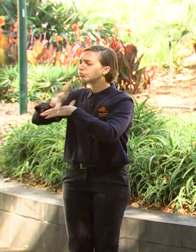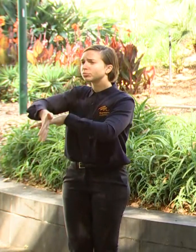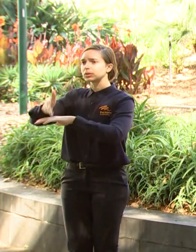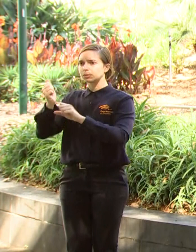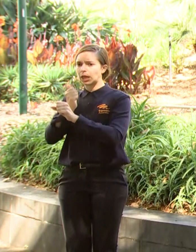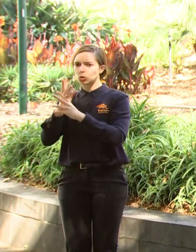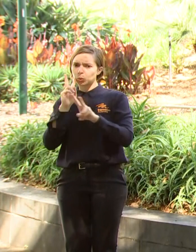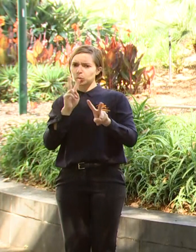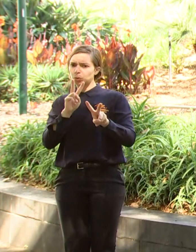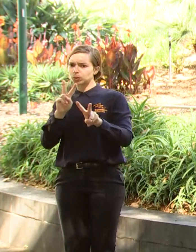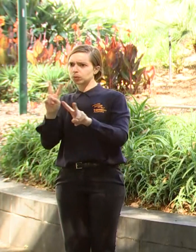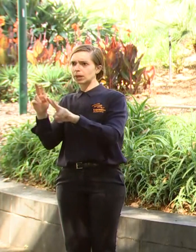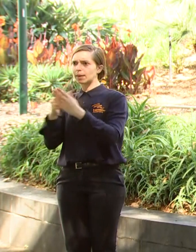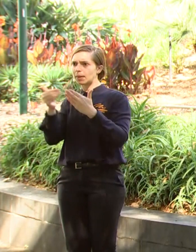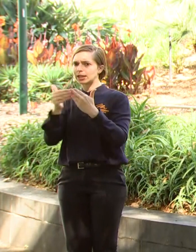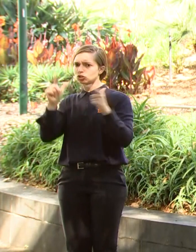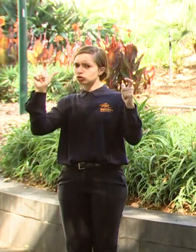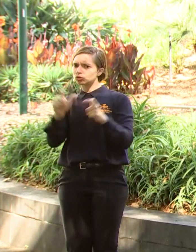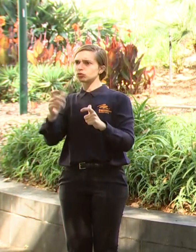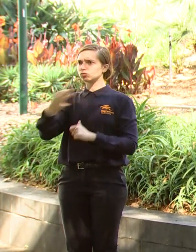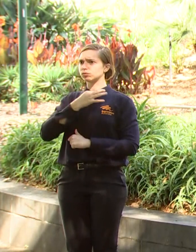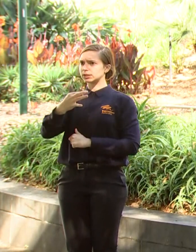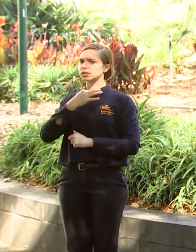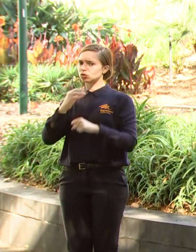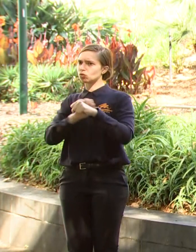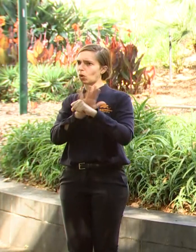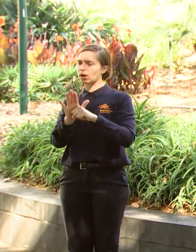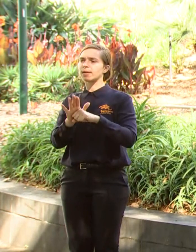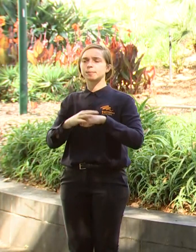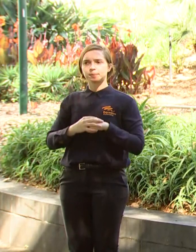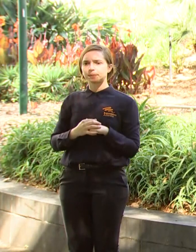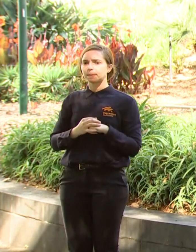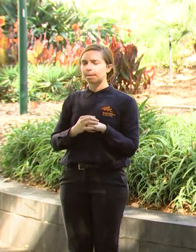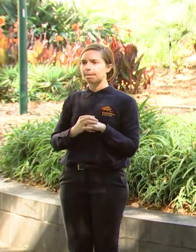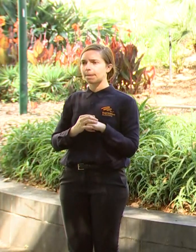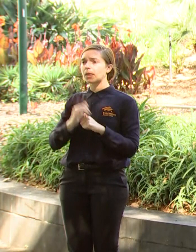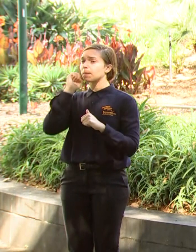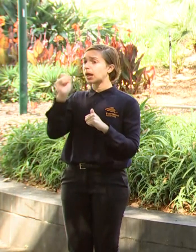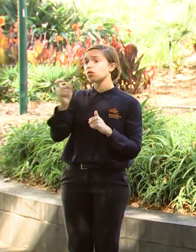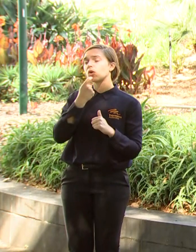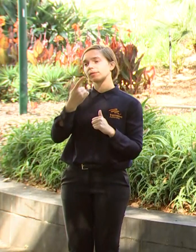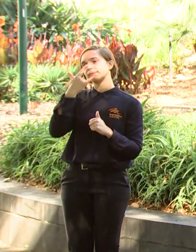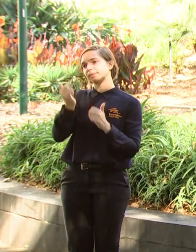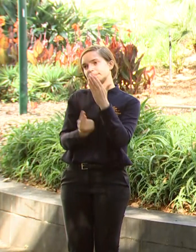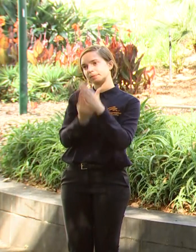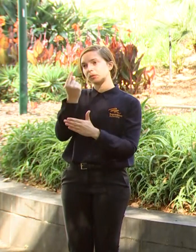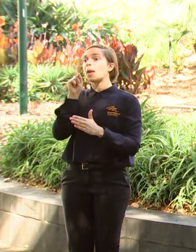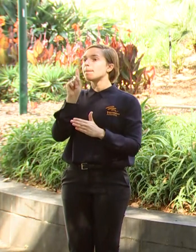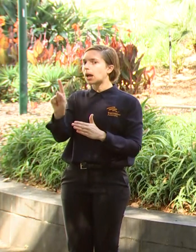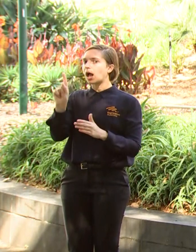under control. We've got this other case, and if it weren't for that case, then maybe we'd be further along in terms of getting the borders open. But it's